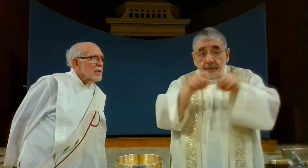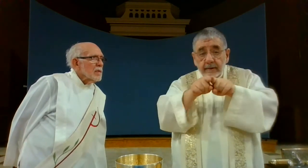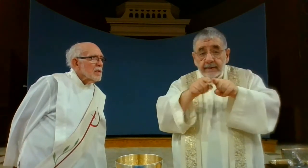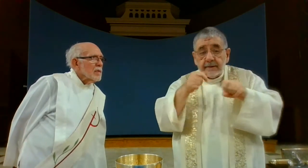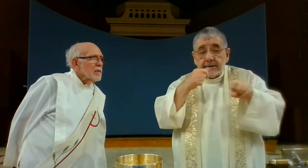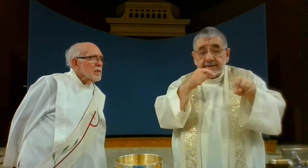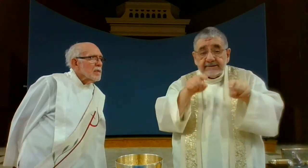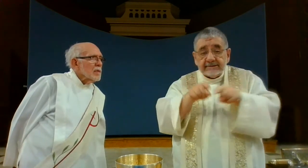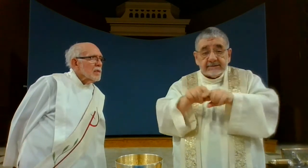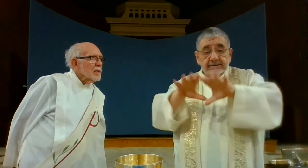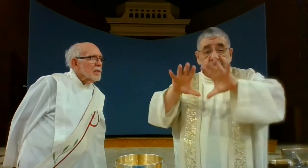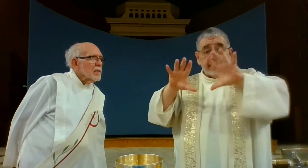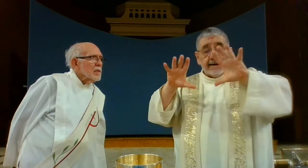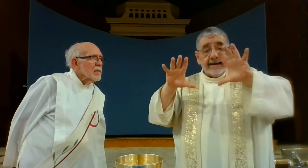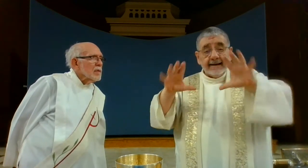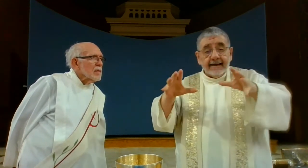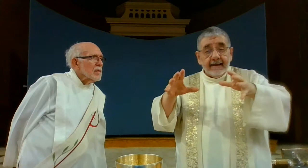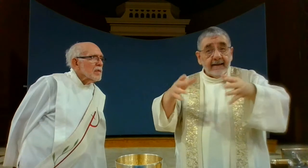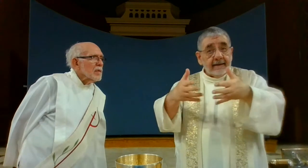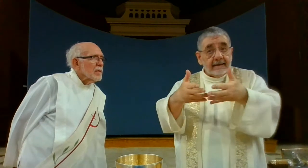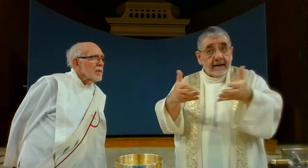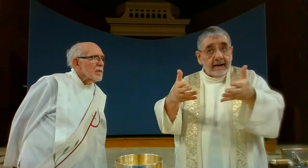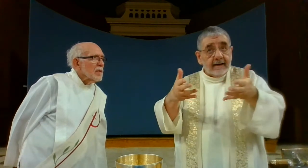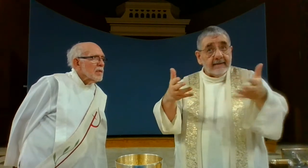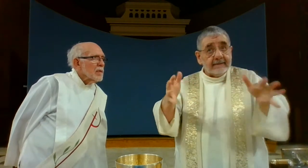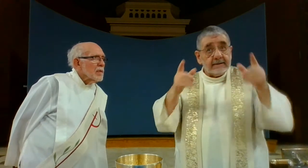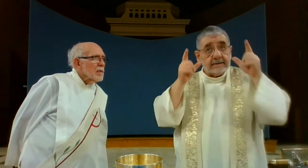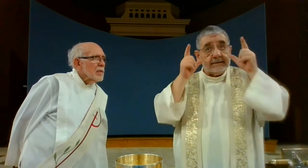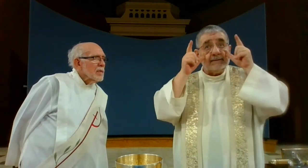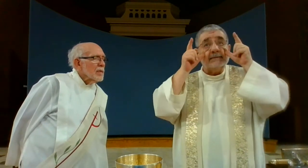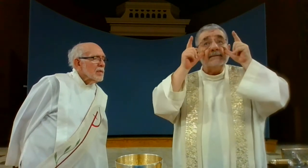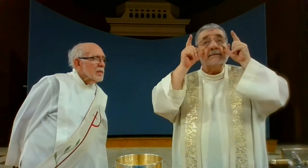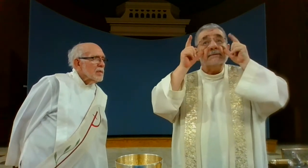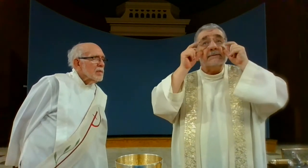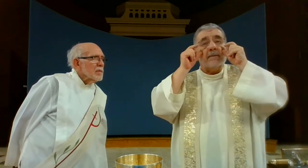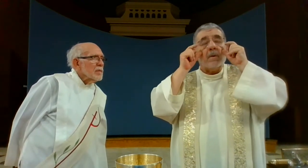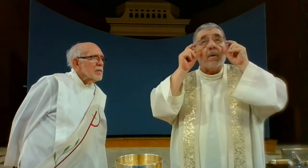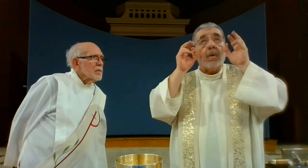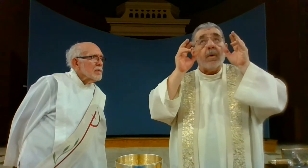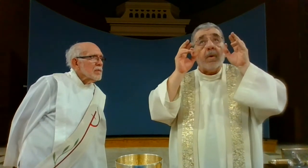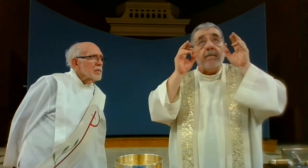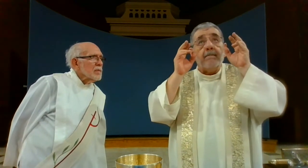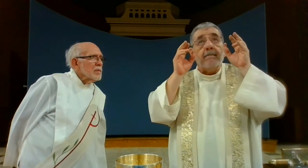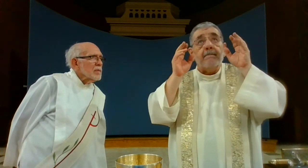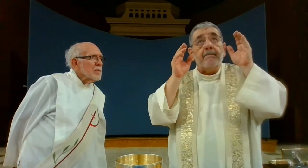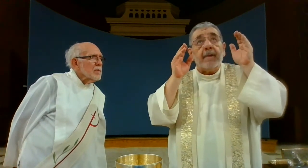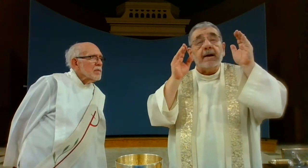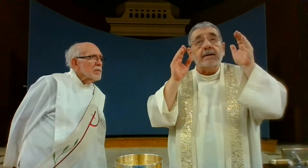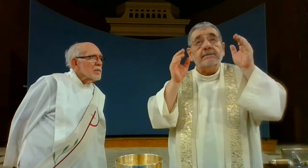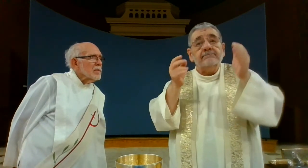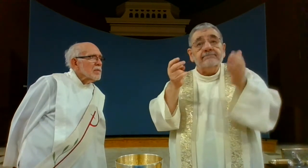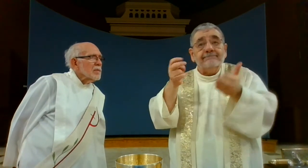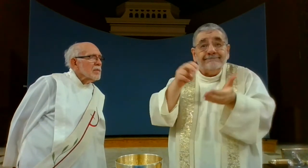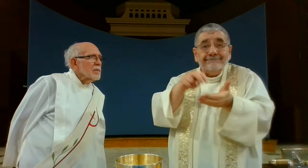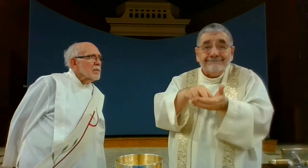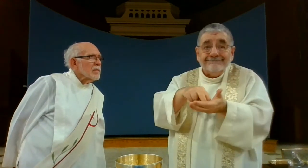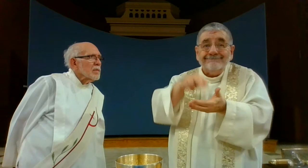Remember also our brothers and sisters who have fallen asleep in the hope of the resurrection,